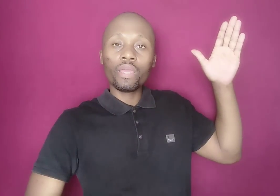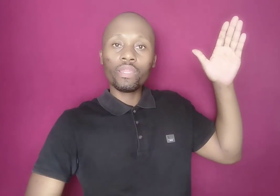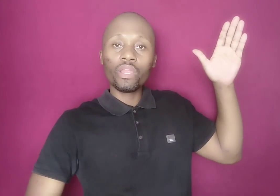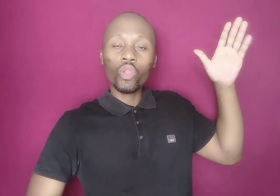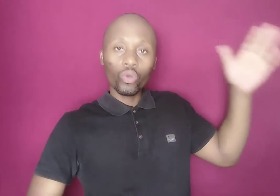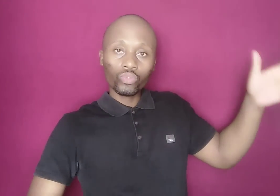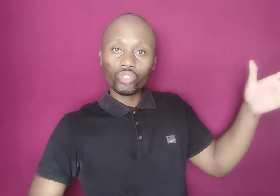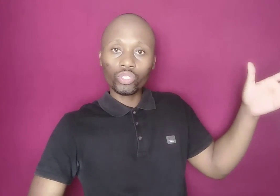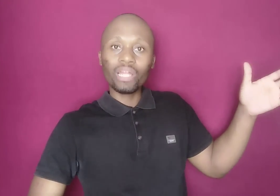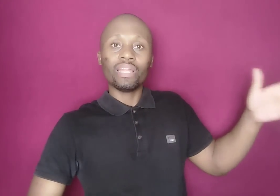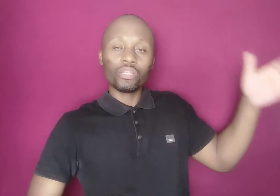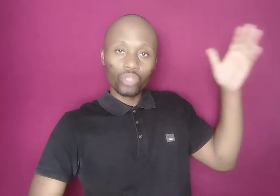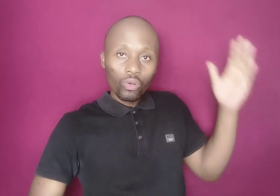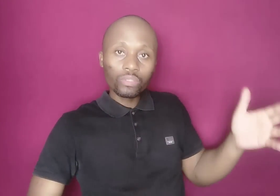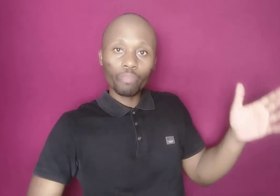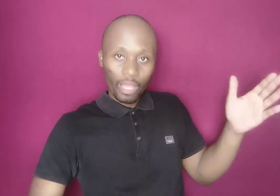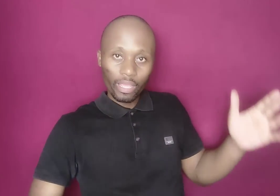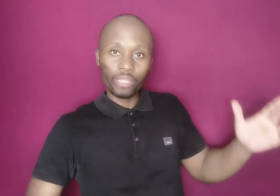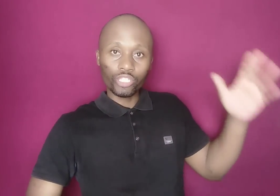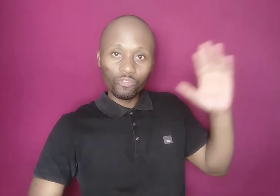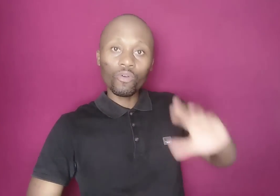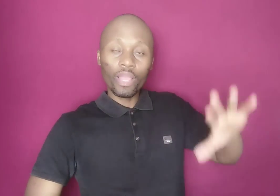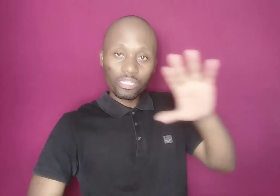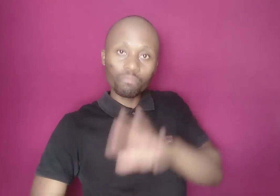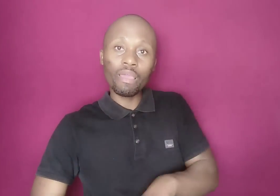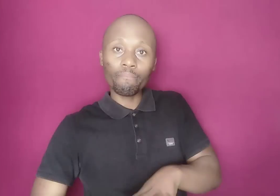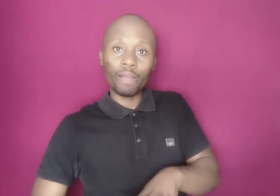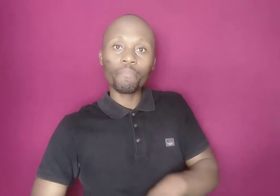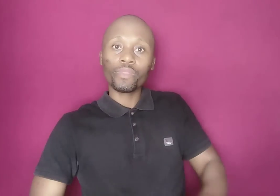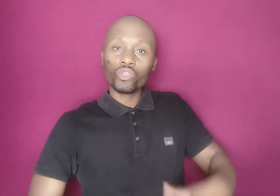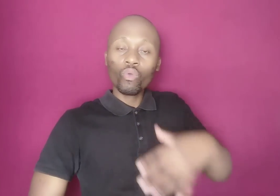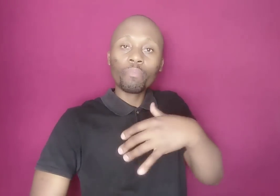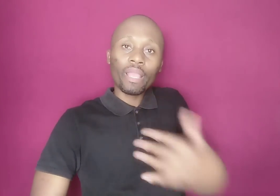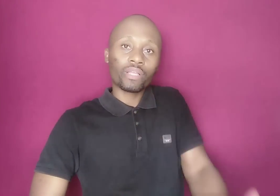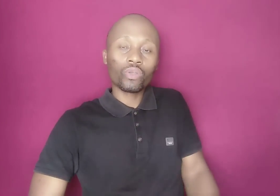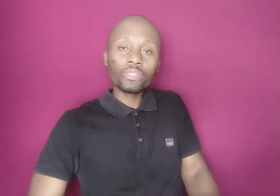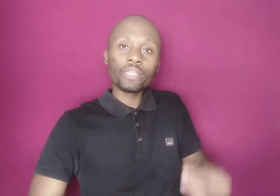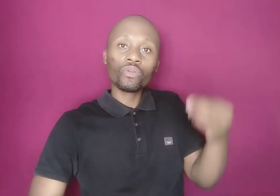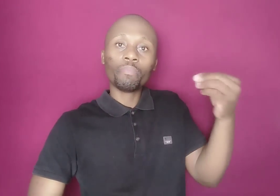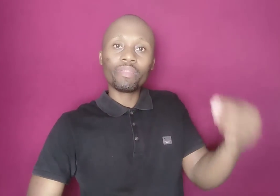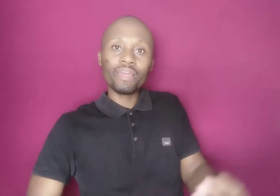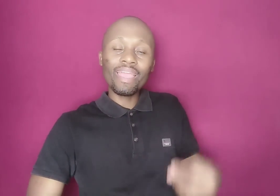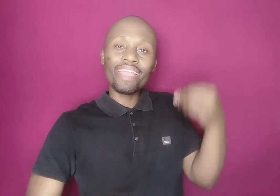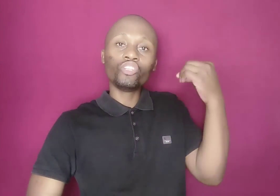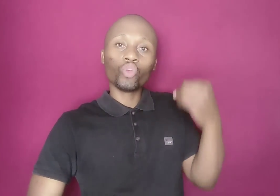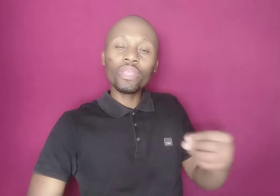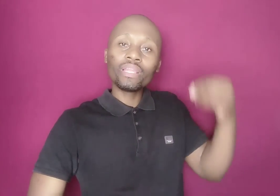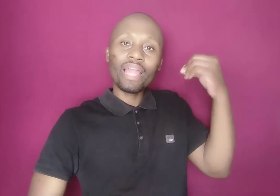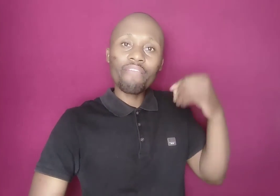in a lounge that is owned by a G4S member. You will be escorted, you will be there enjoying